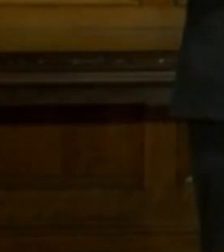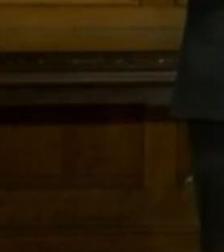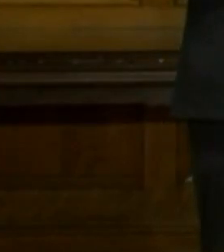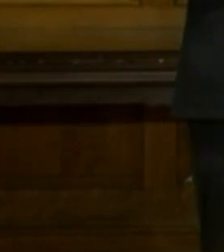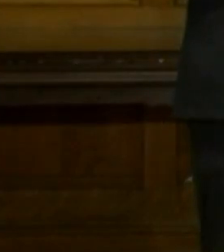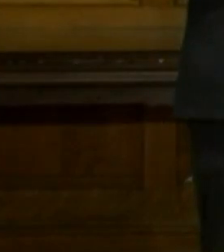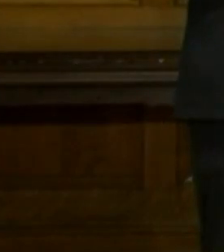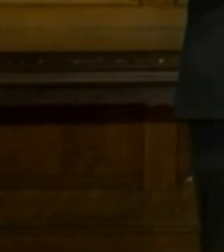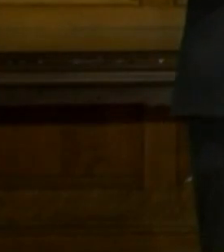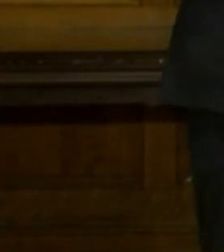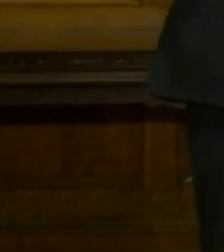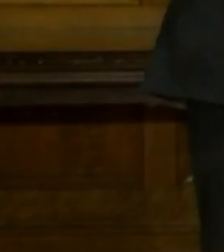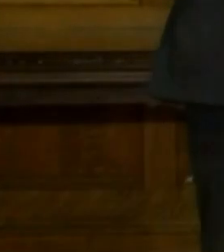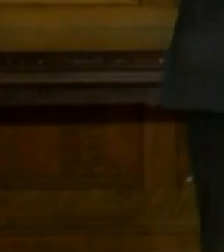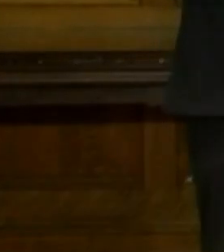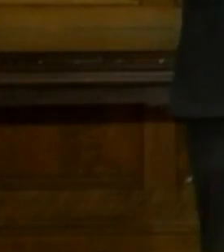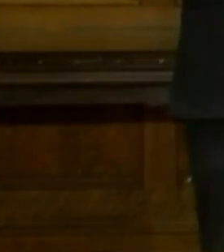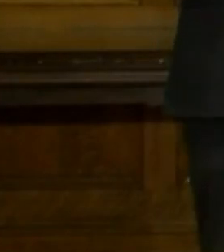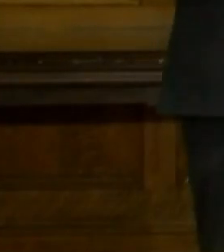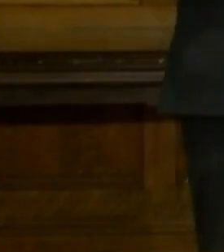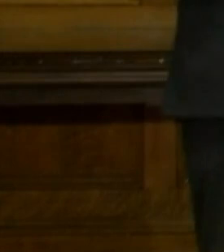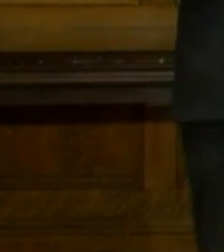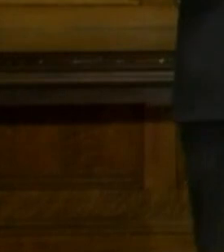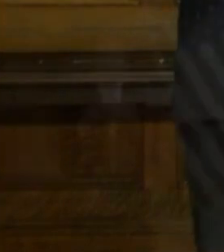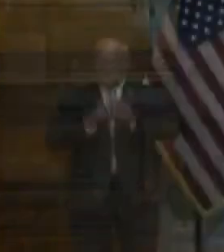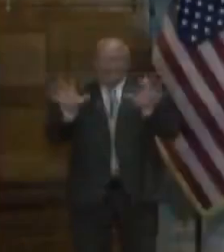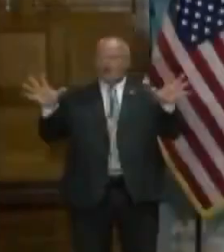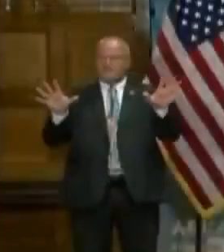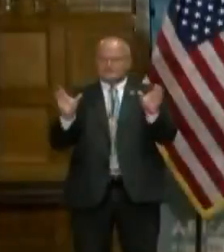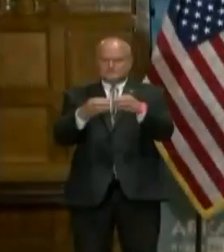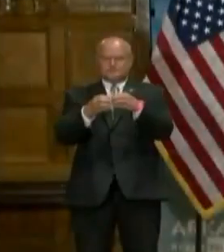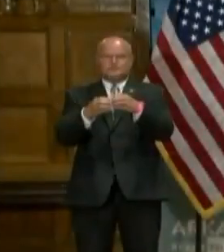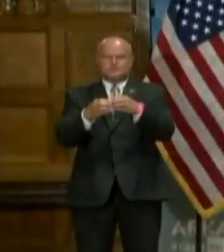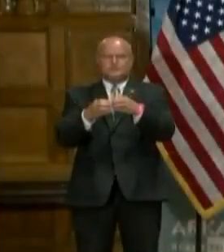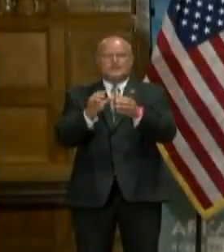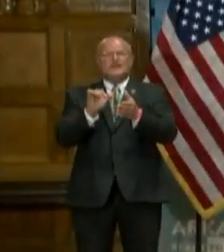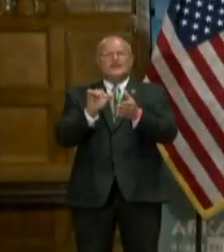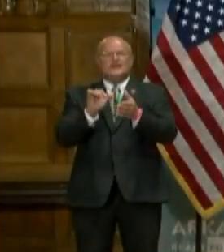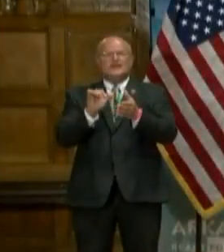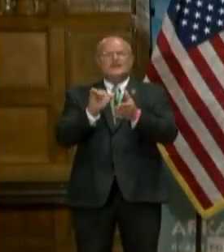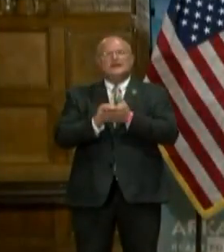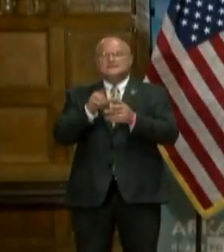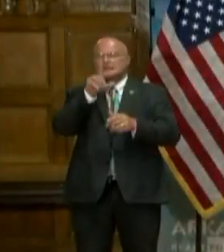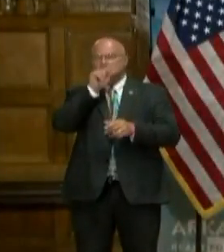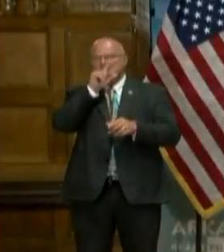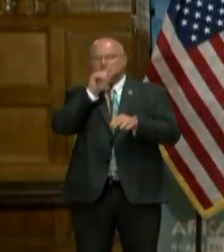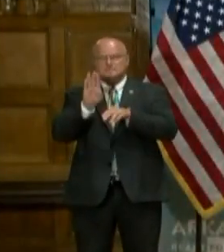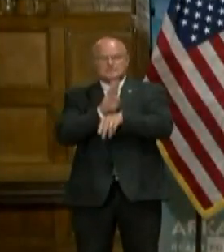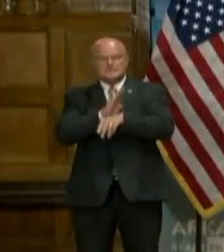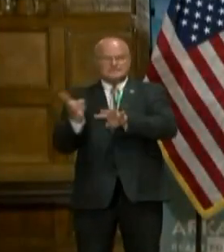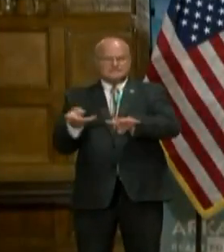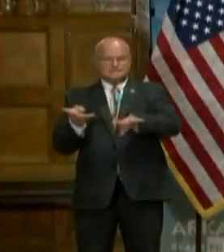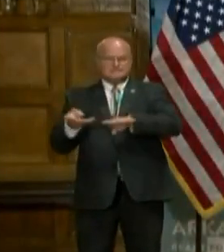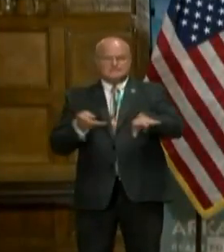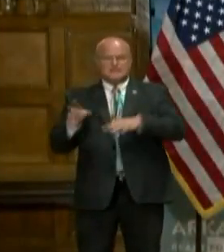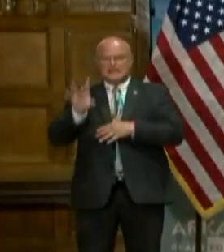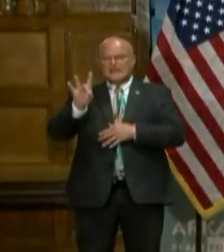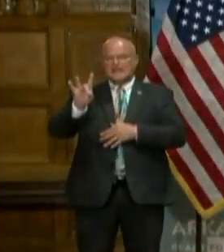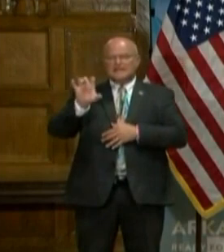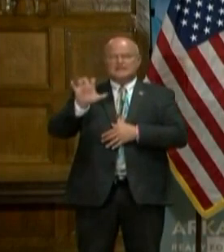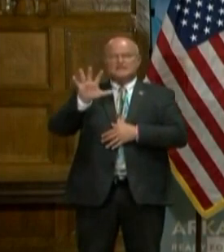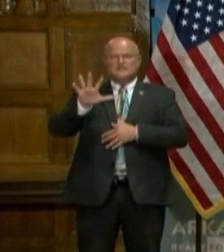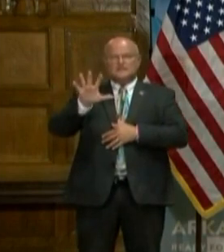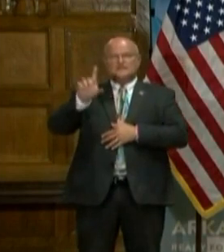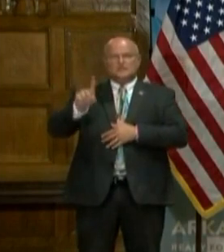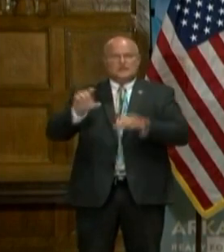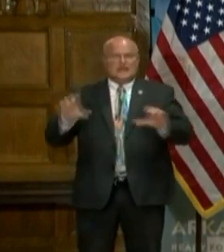And that is the other place that we've obviously had clusters, which is in the poultry business. 851